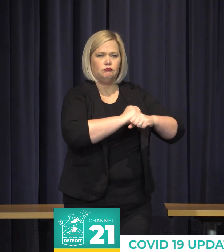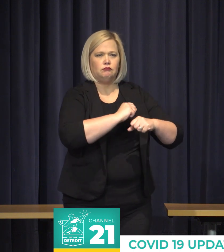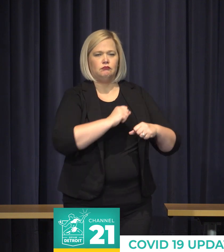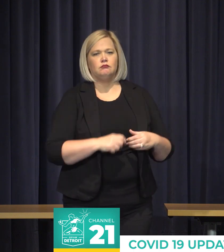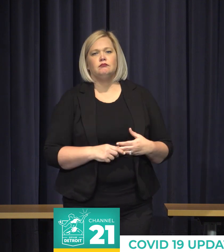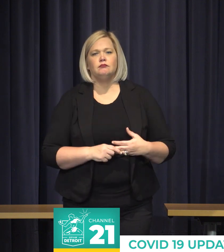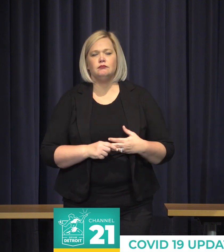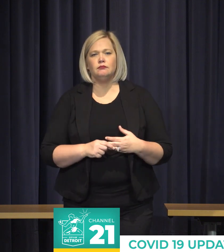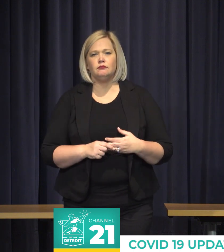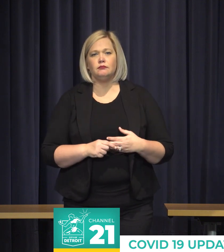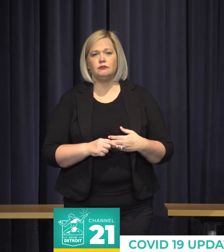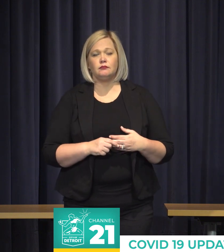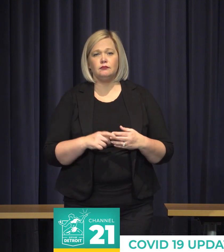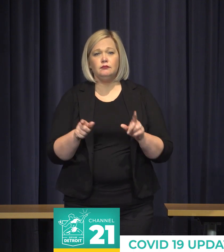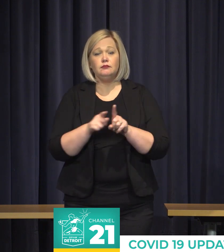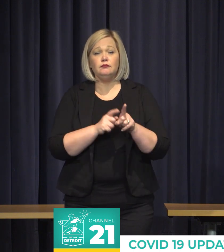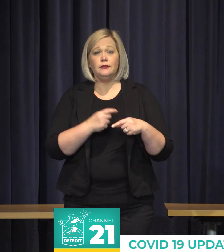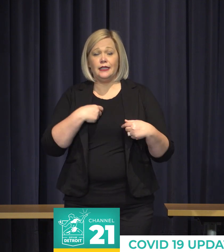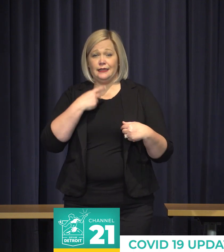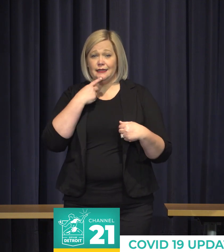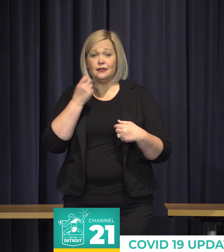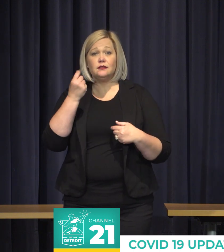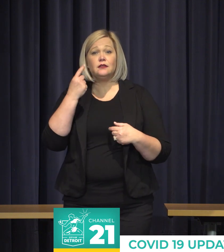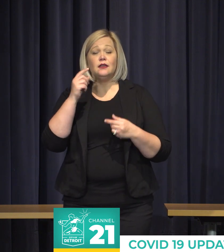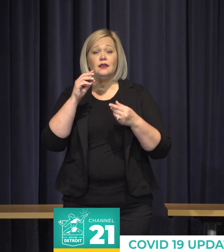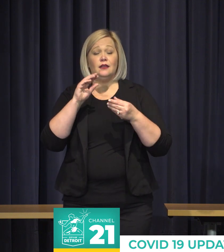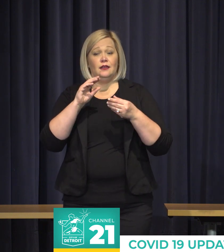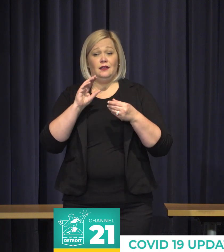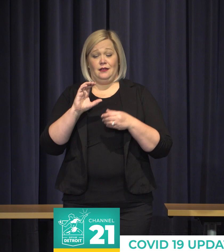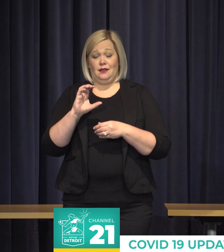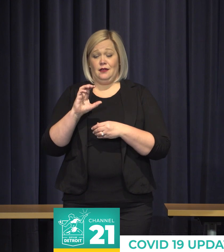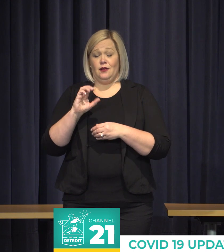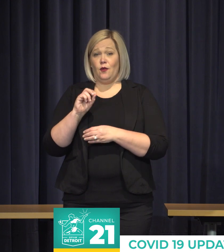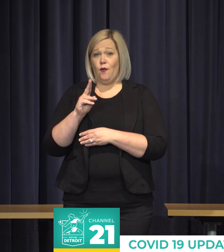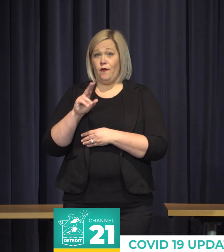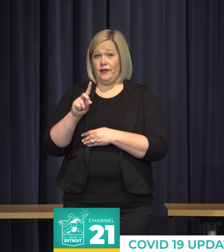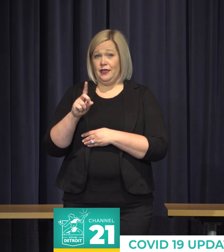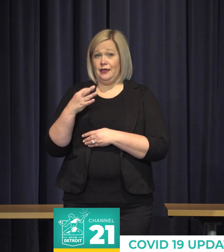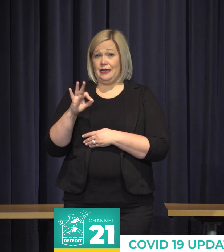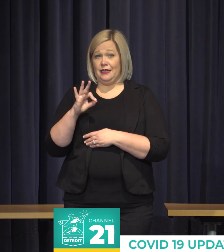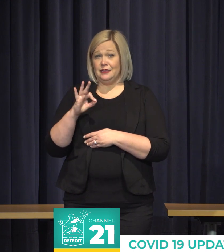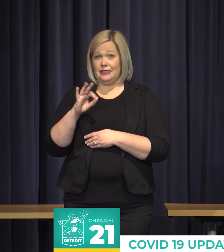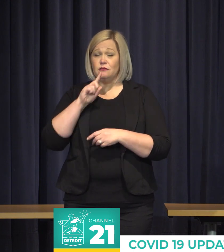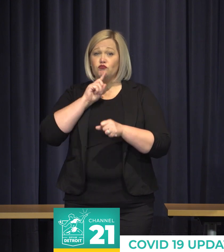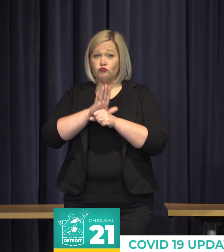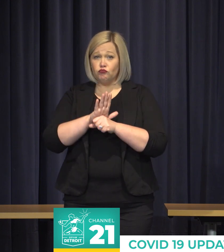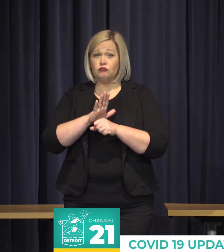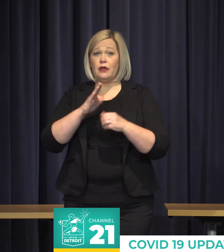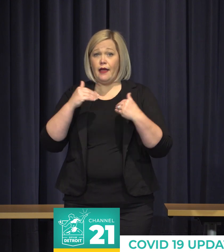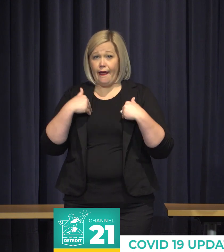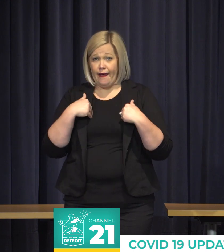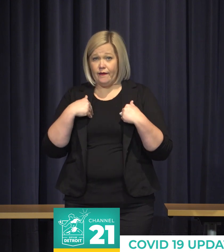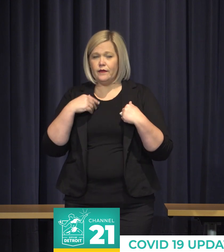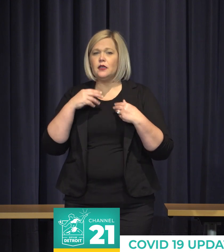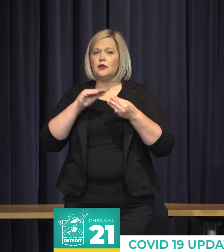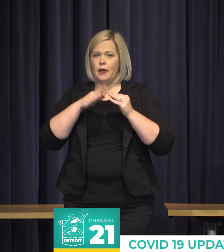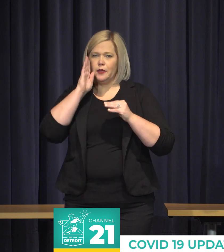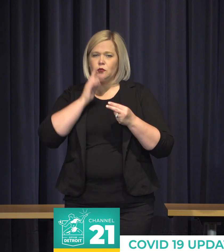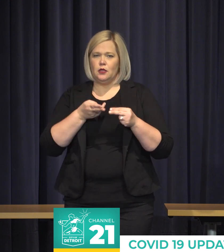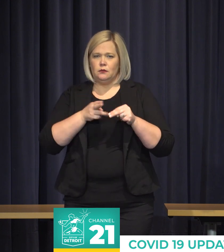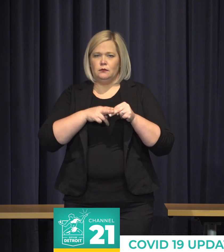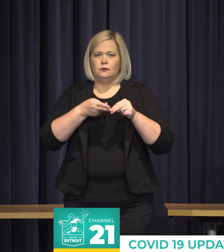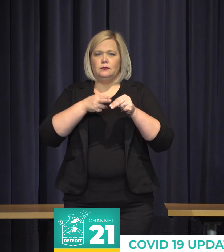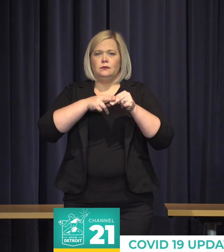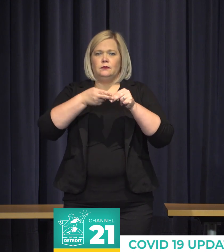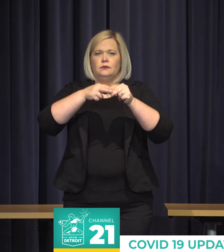protect you. As I said, the numbers are going to continue to grow, and we have got